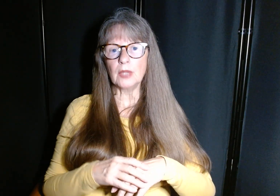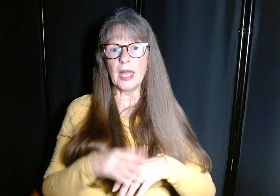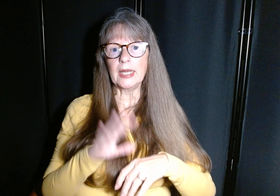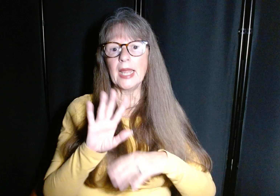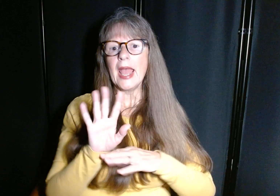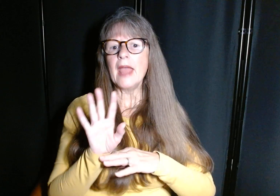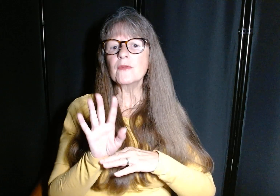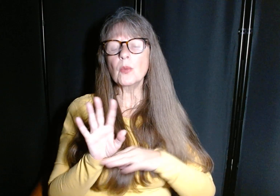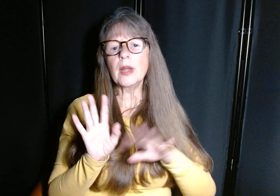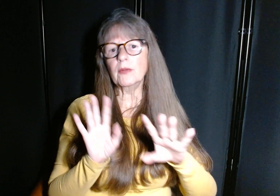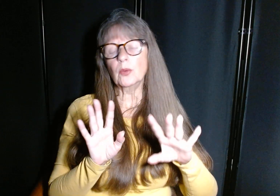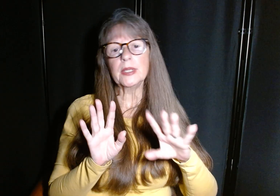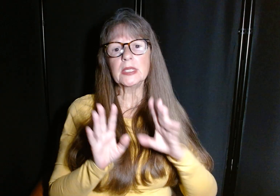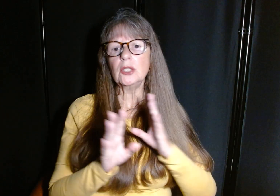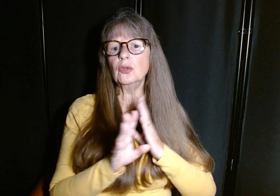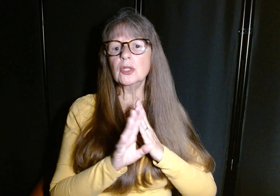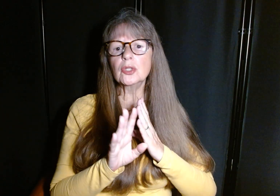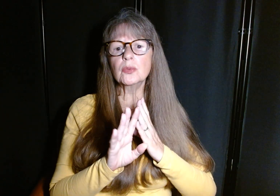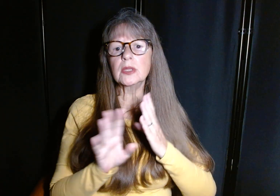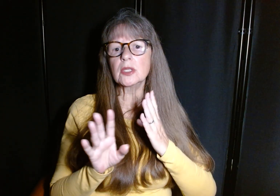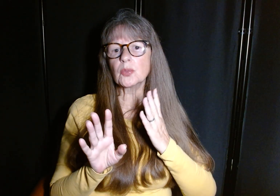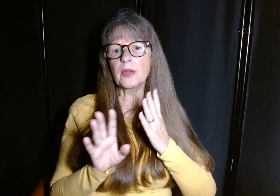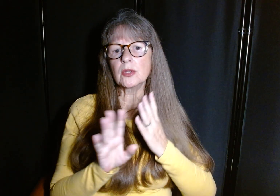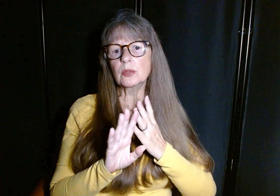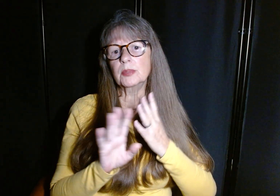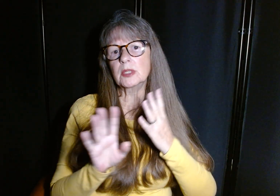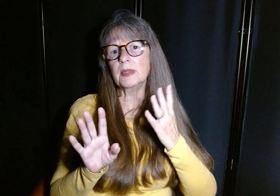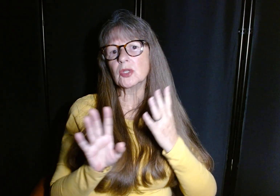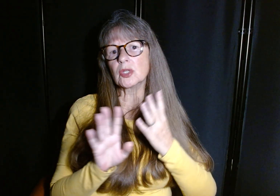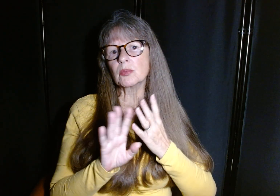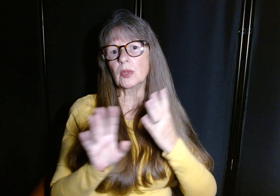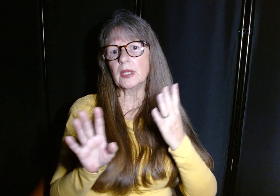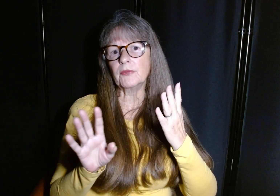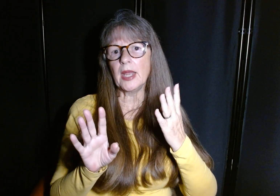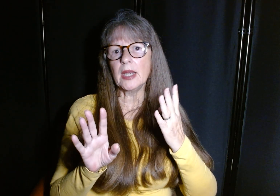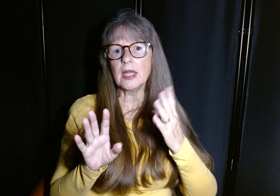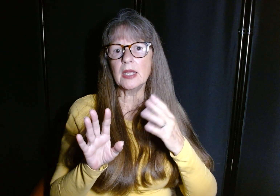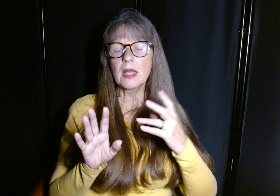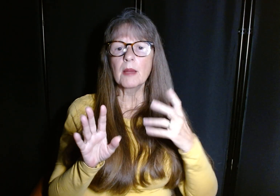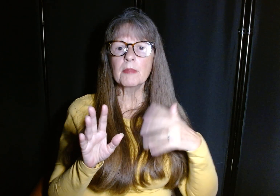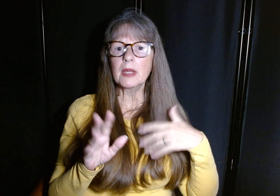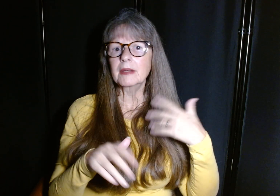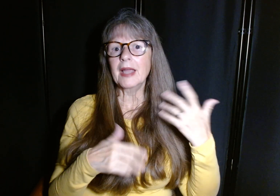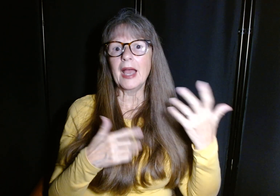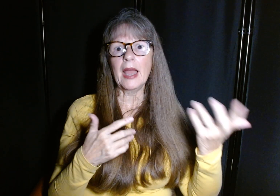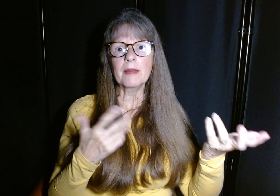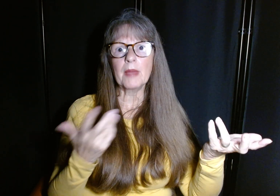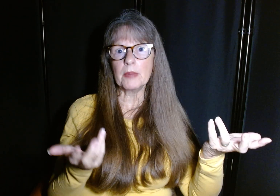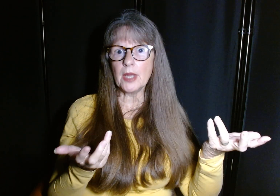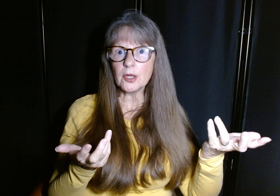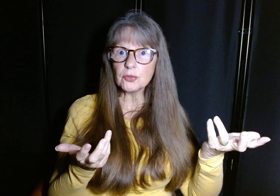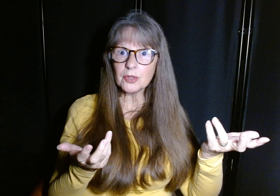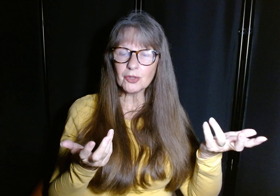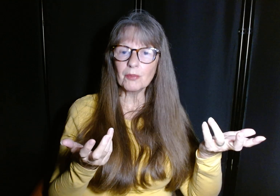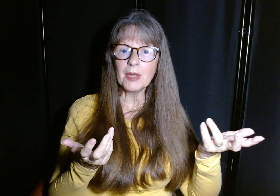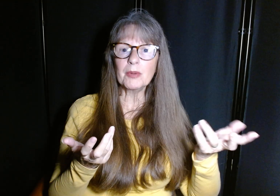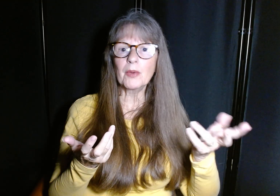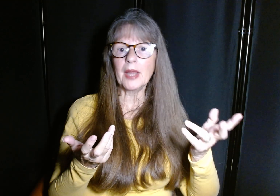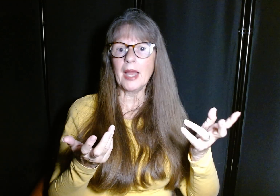line, and for whatever reason, you could do it this way. To me, this is more left-handed, but I am ambidextrous, so maybe what I'm